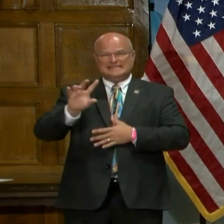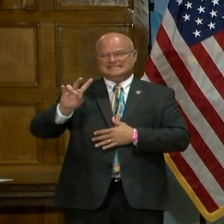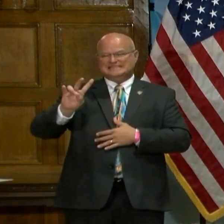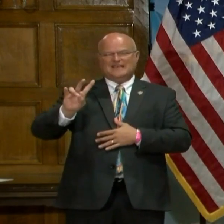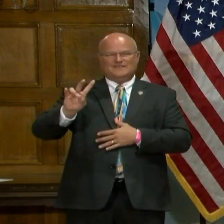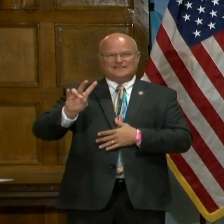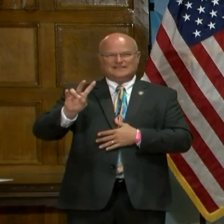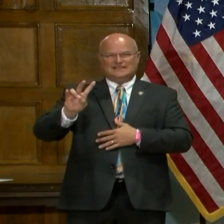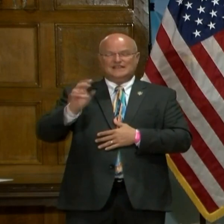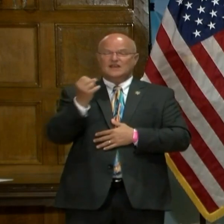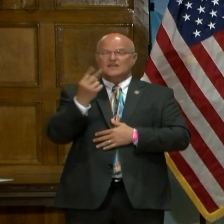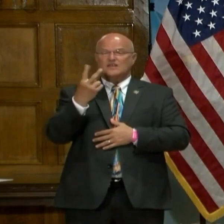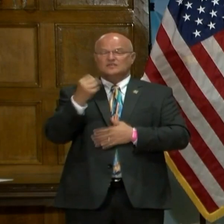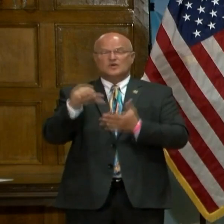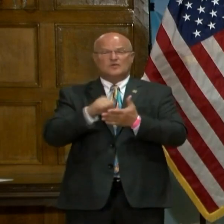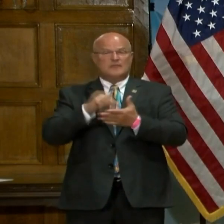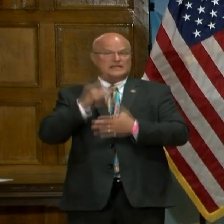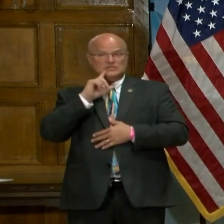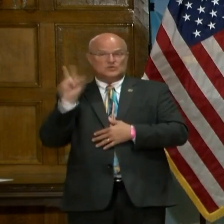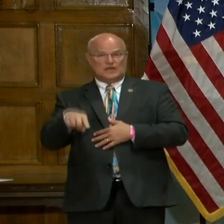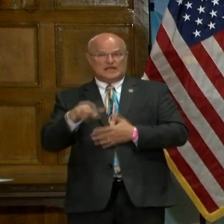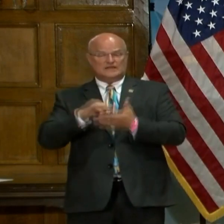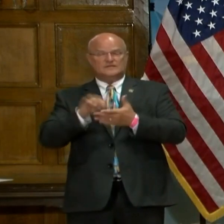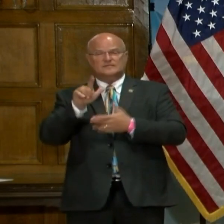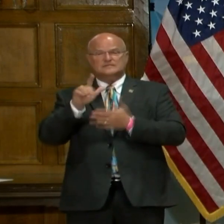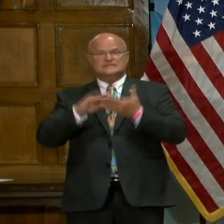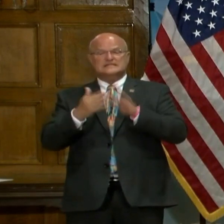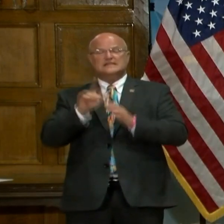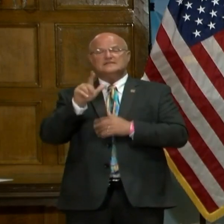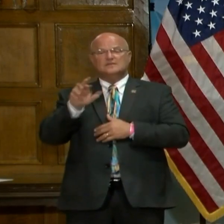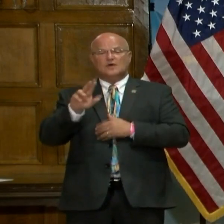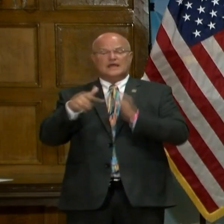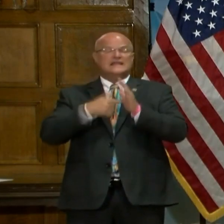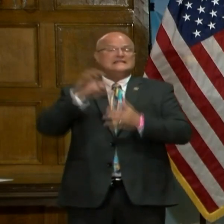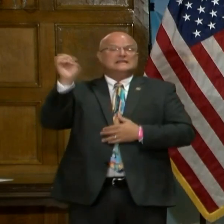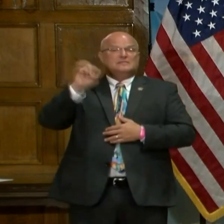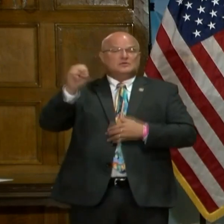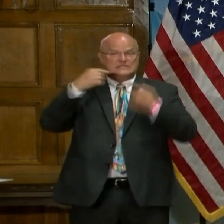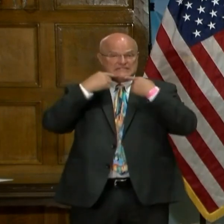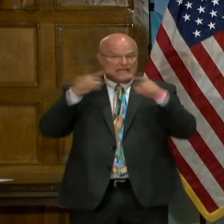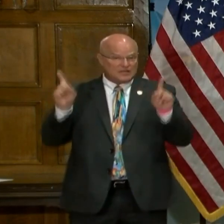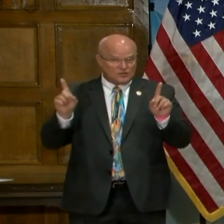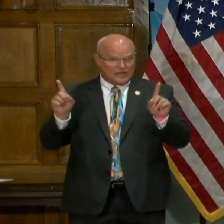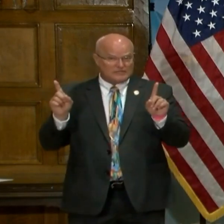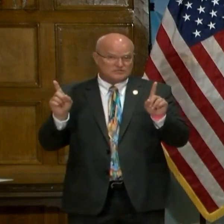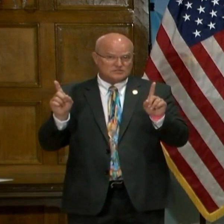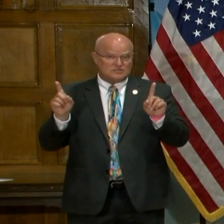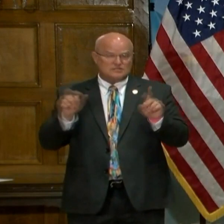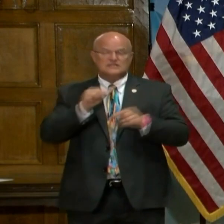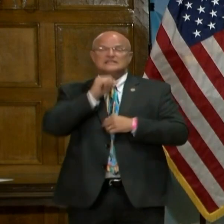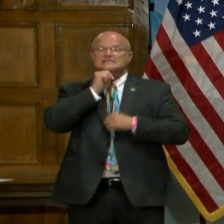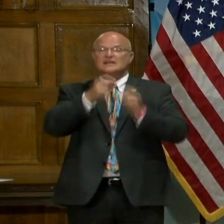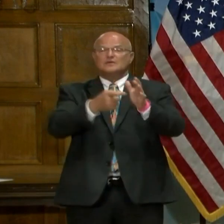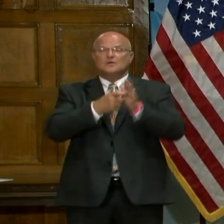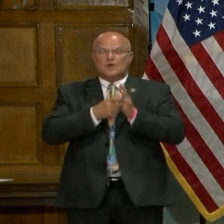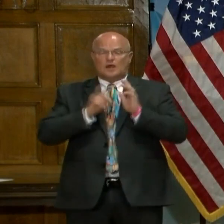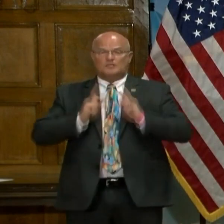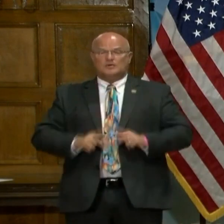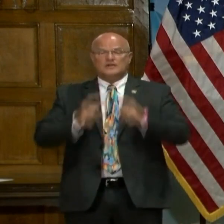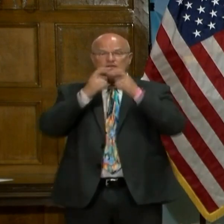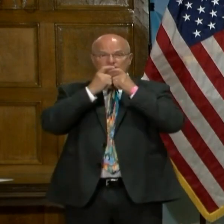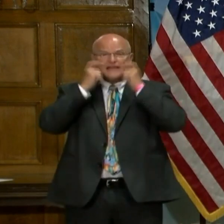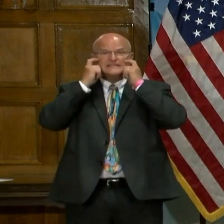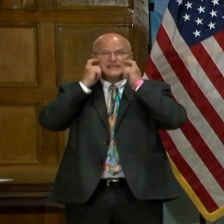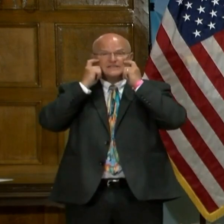7 of the 12-page directive that says this emergency declaration does not require any person to wear a